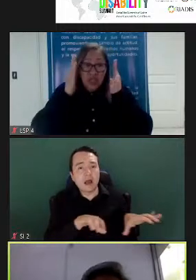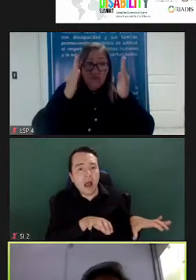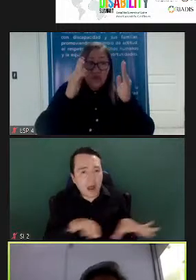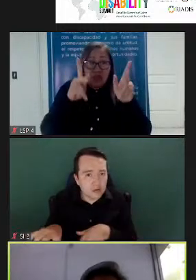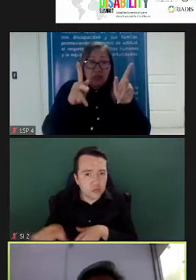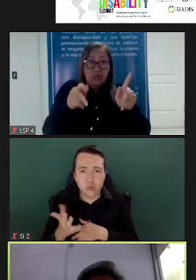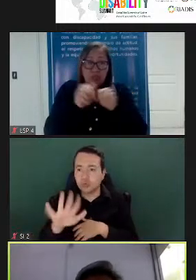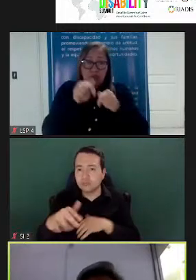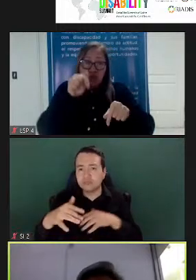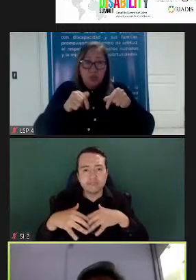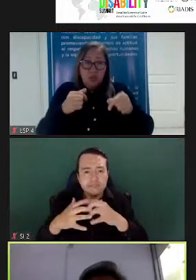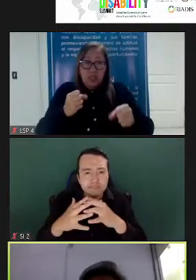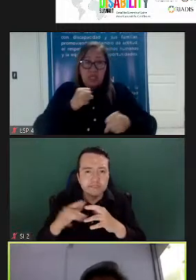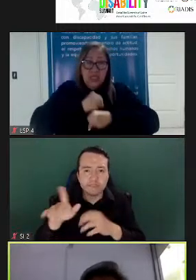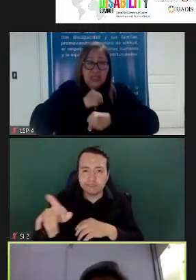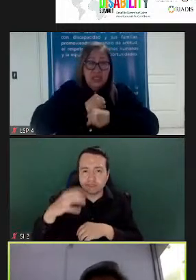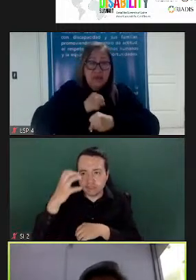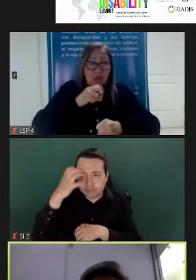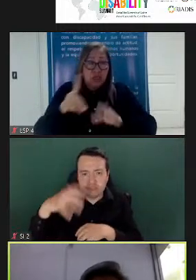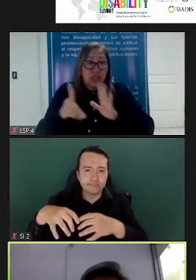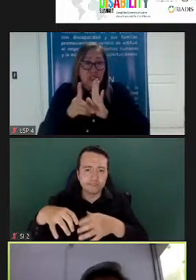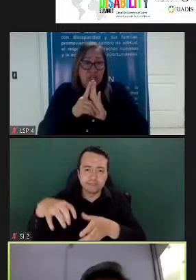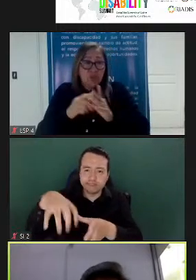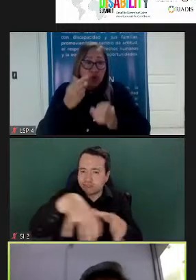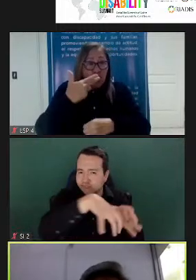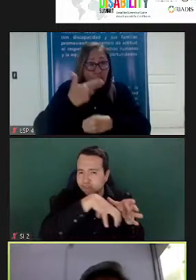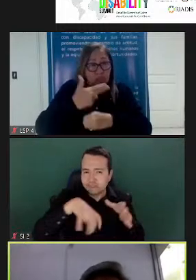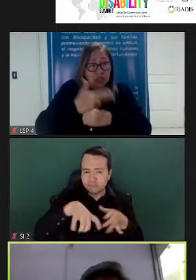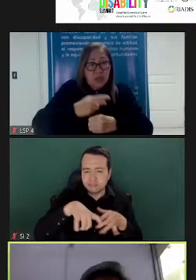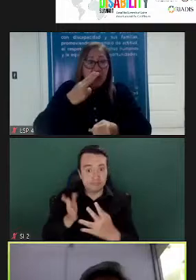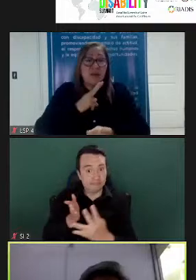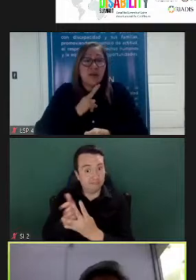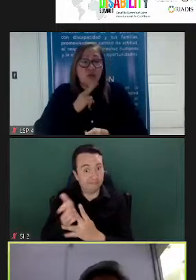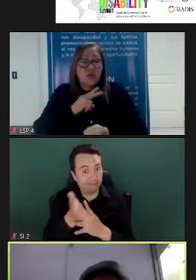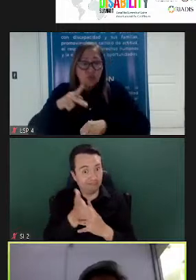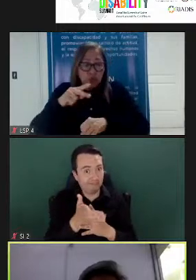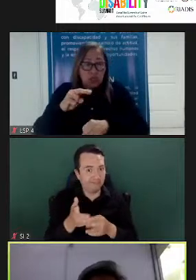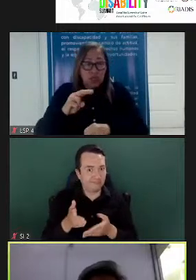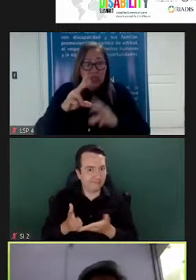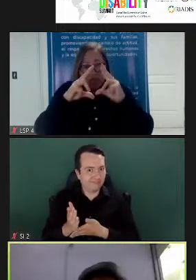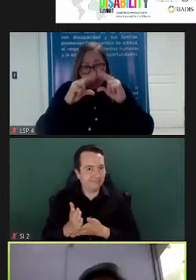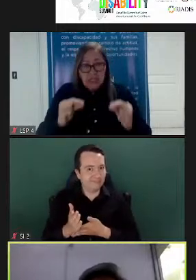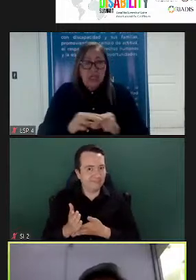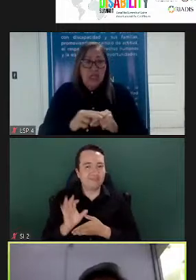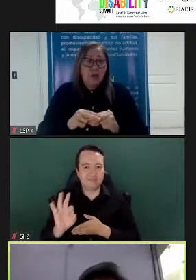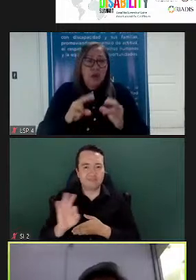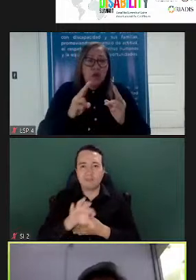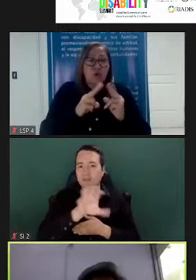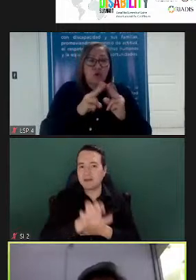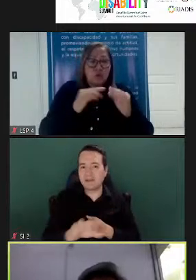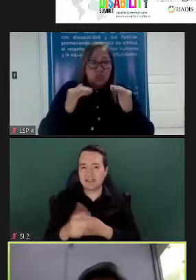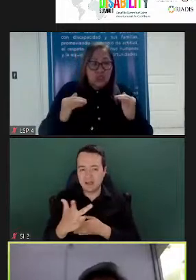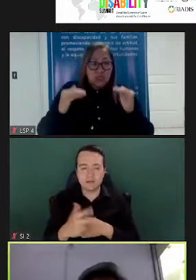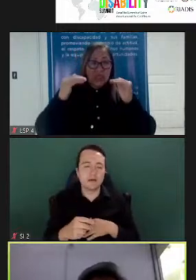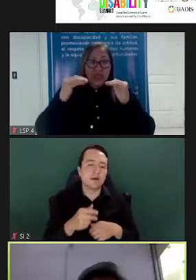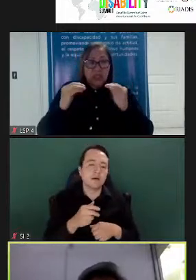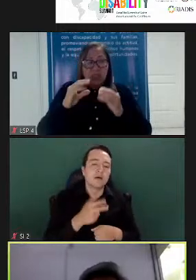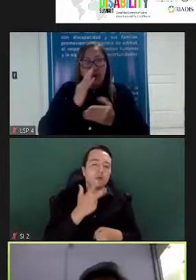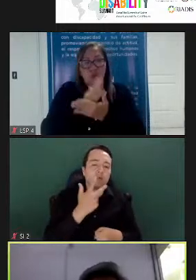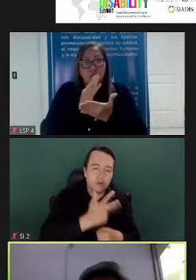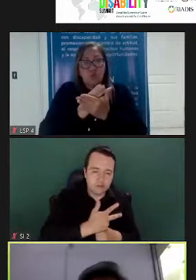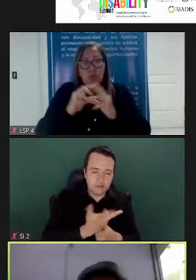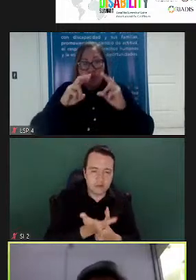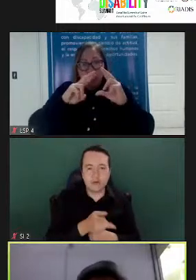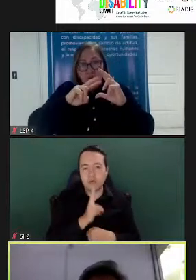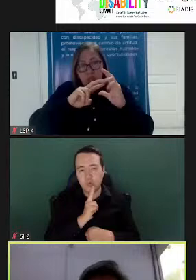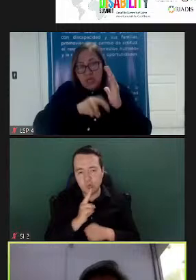and all environmental and institutional barriers that people with disabilities face in the exercise of